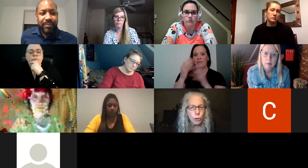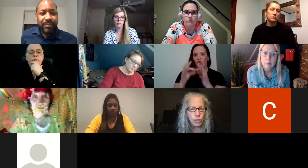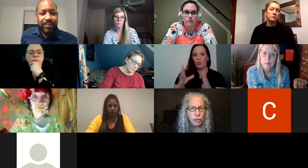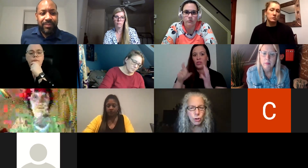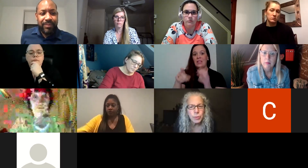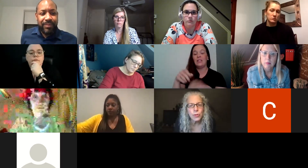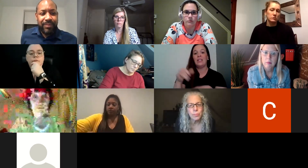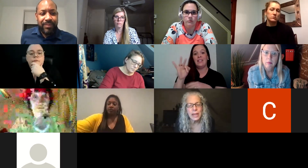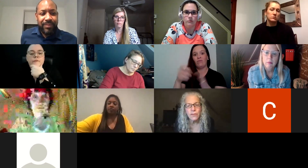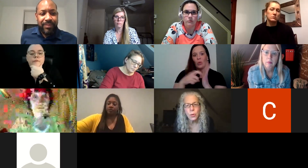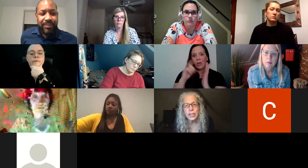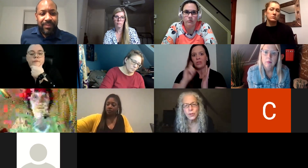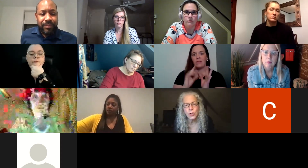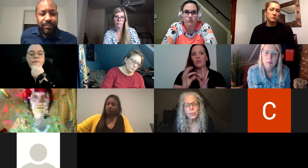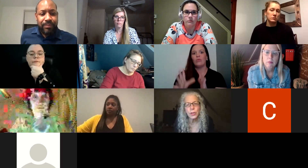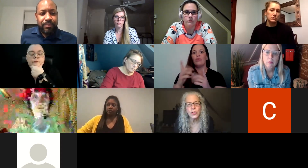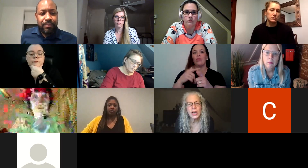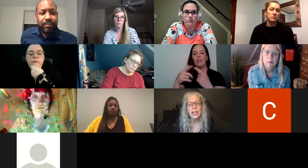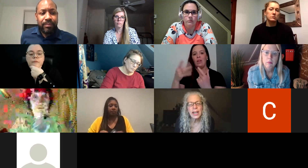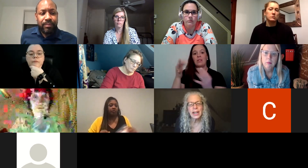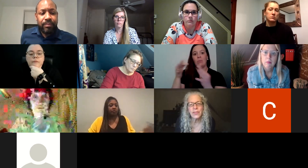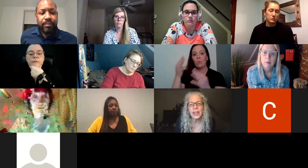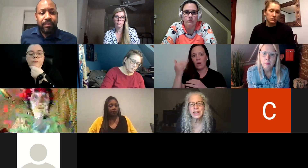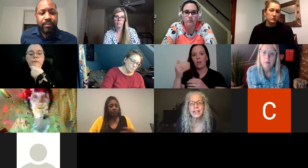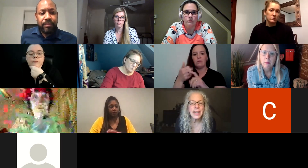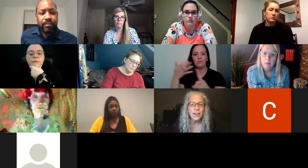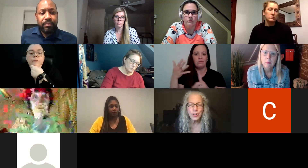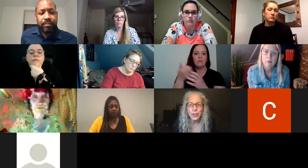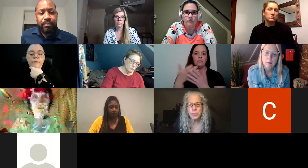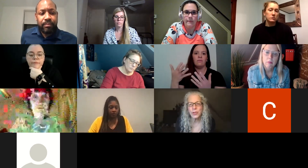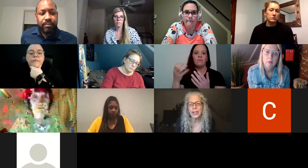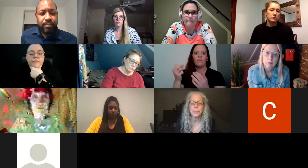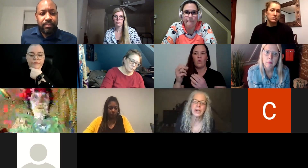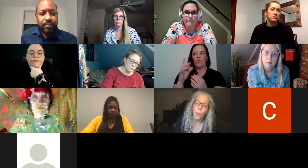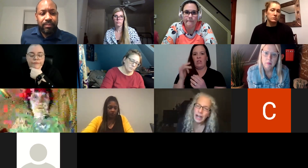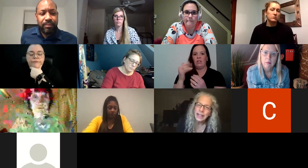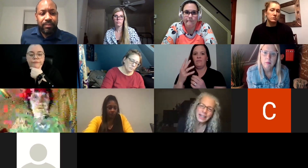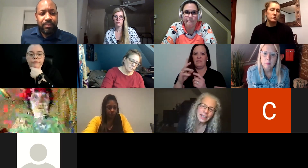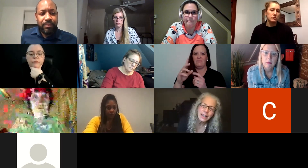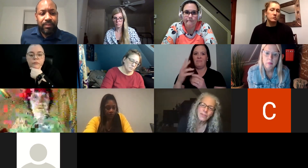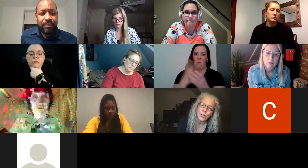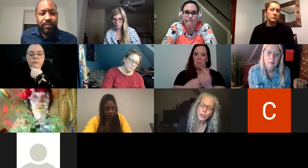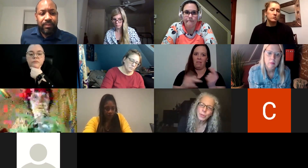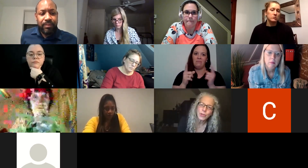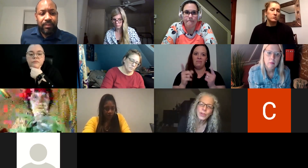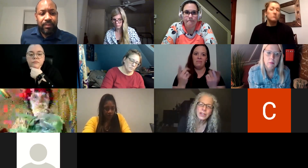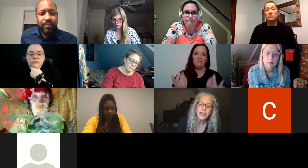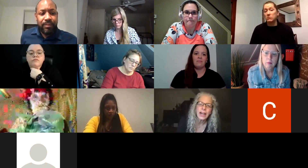using interpreters, making requests for interpreters. And if they need a deaf interpreter, and explaining why they need a deaf interpreter. So there's a lot of